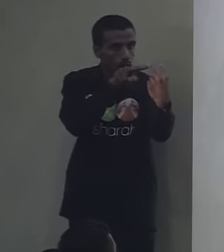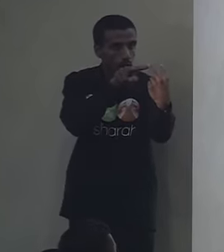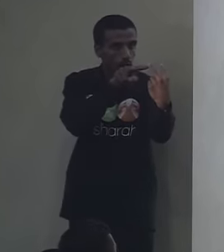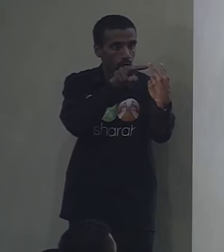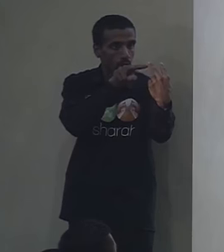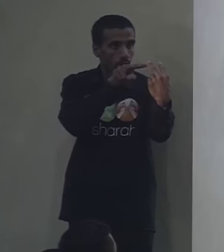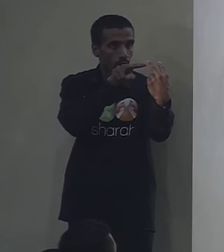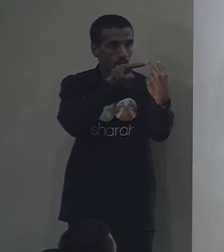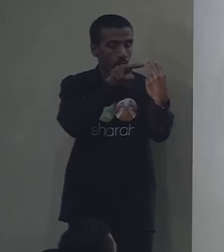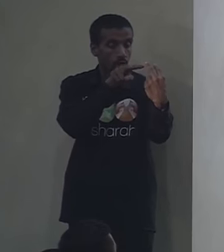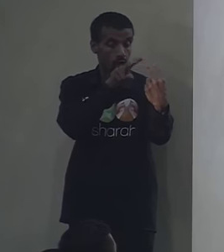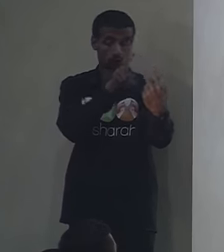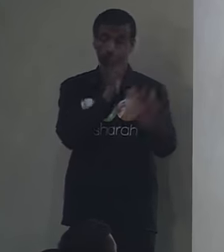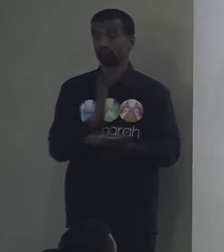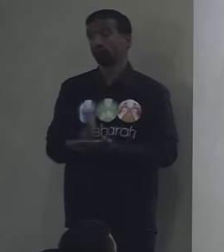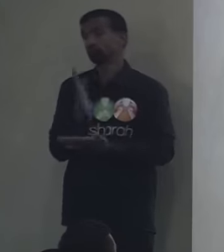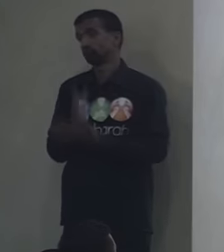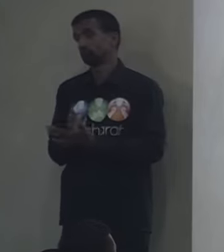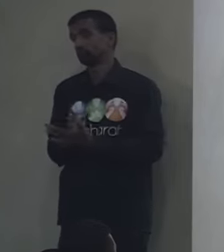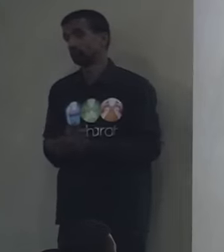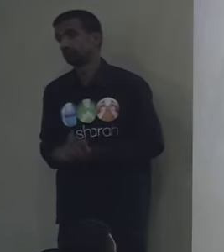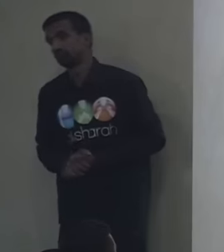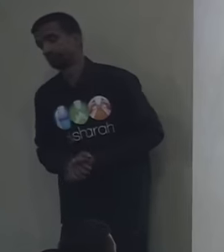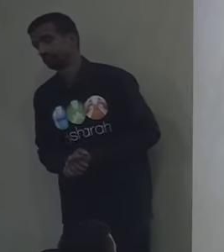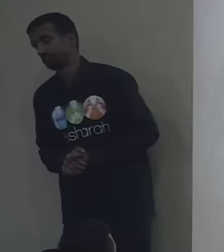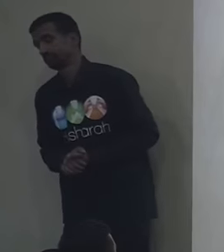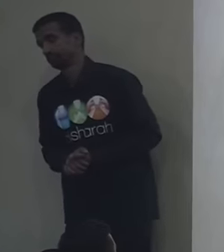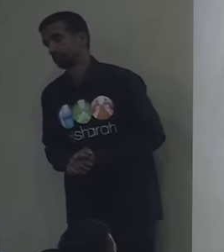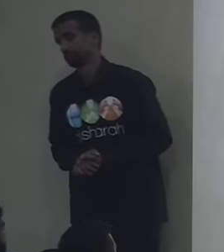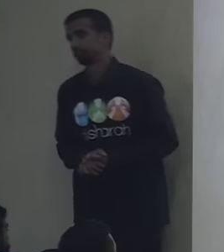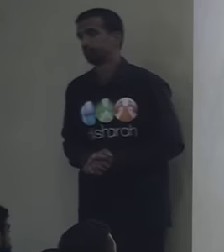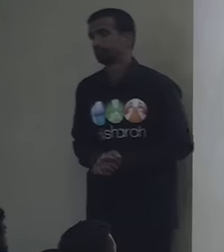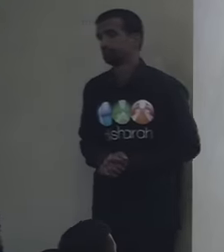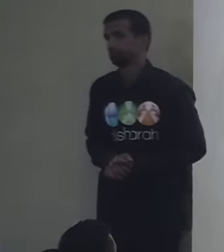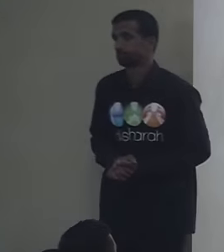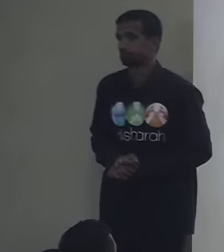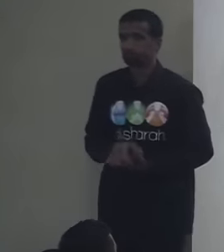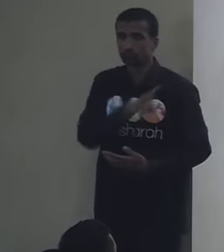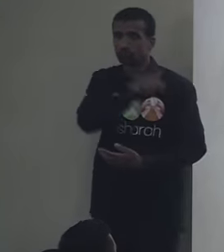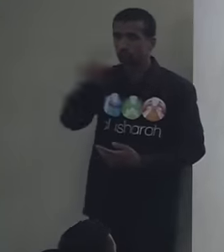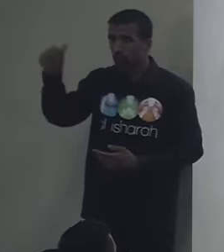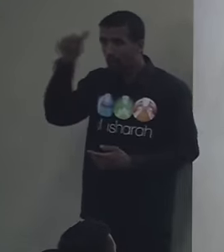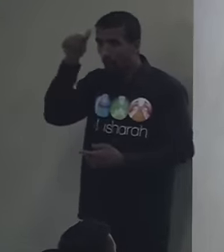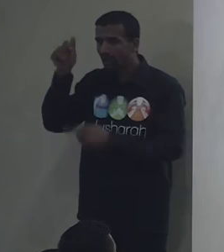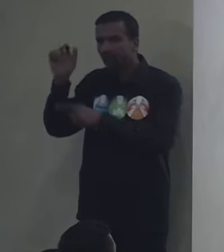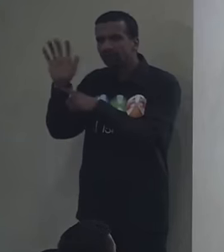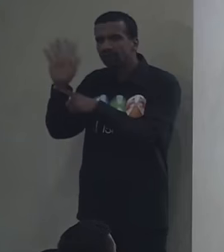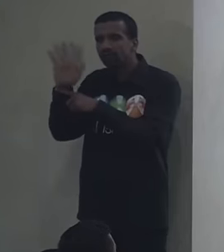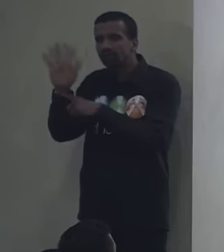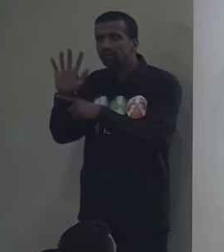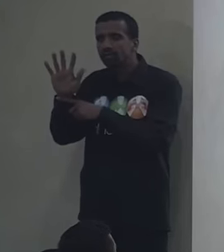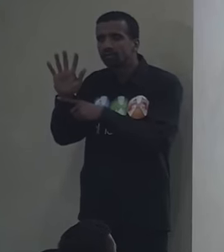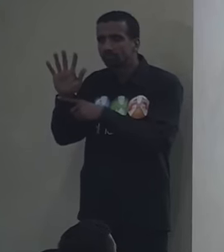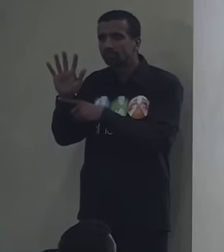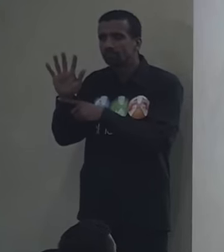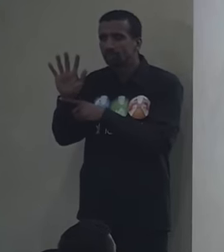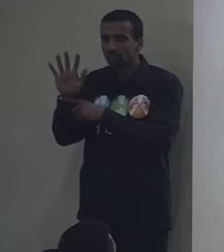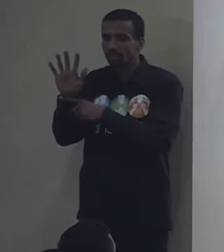all a joke to you. There's so much entertainment industry made making fun of the idea of